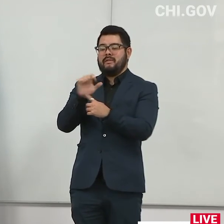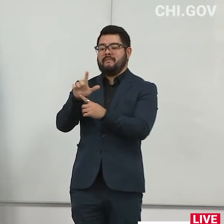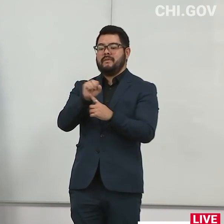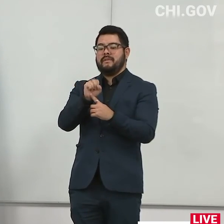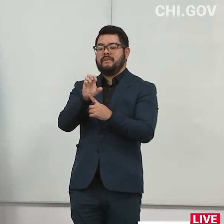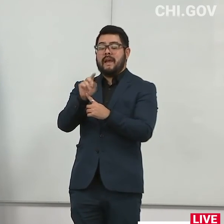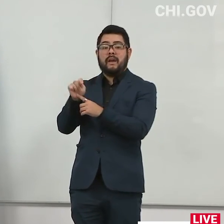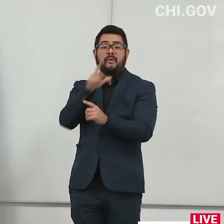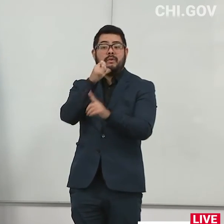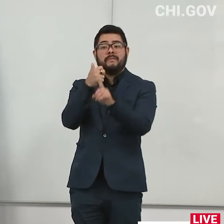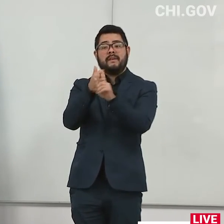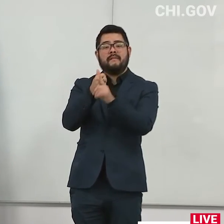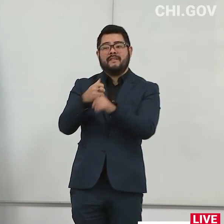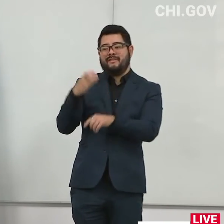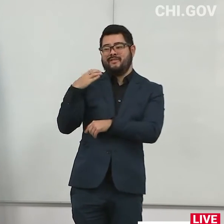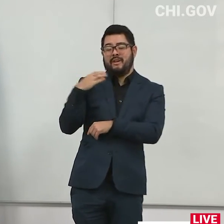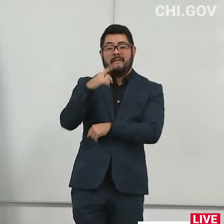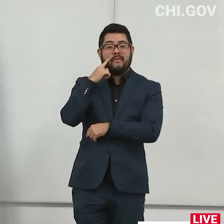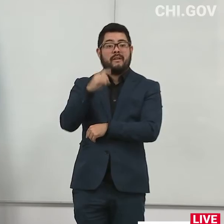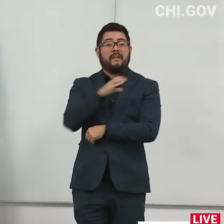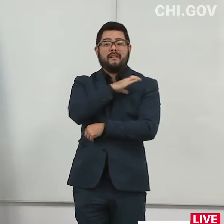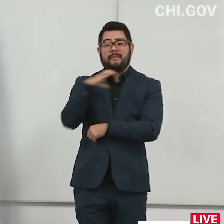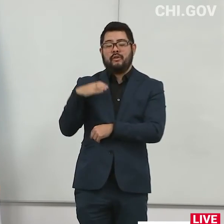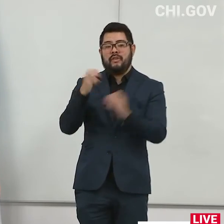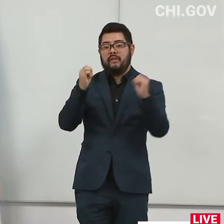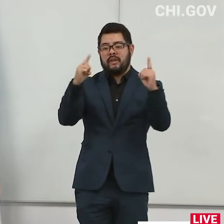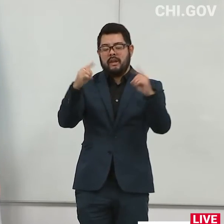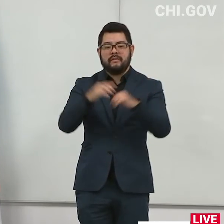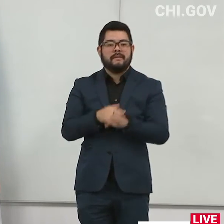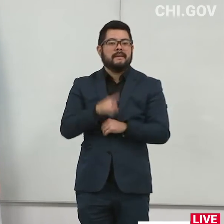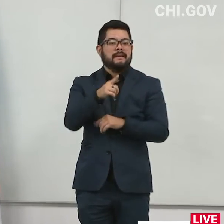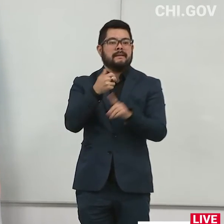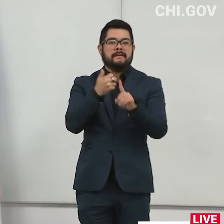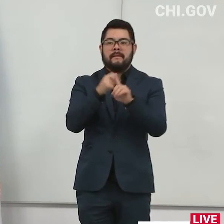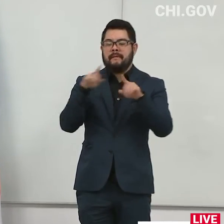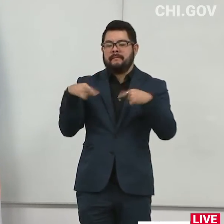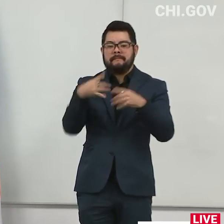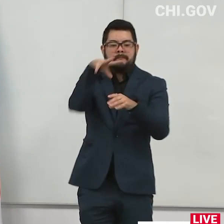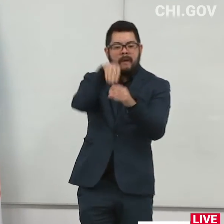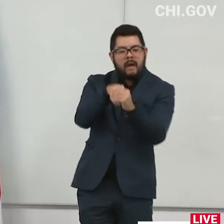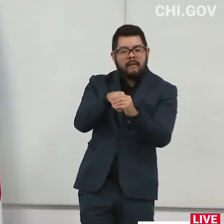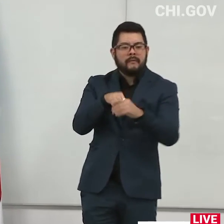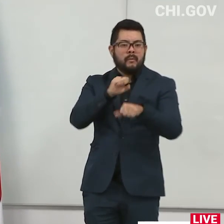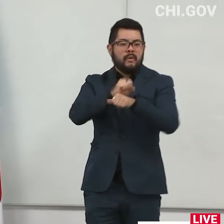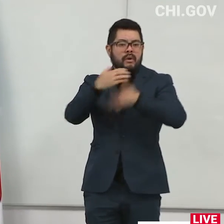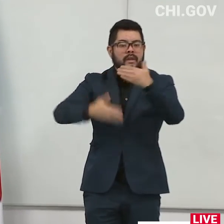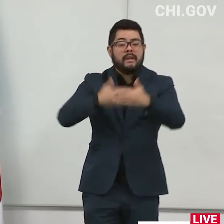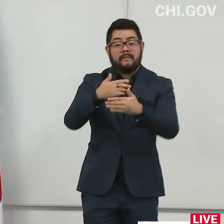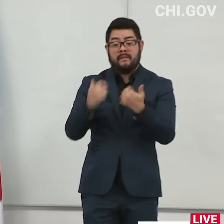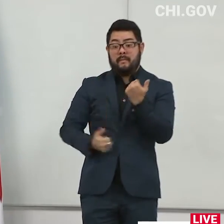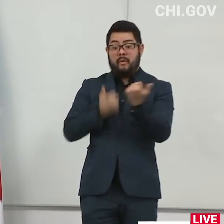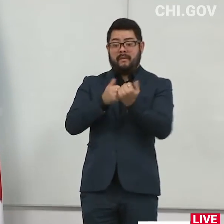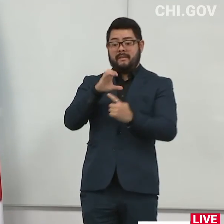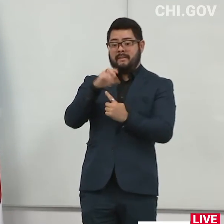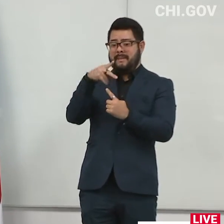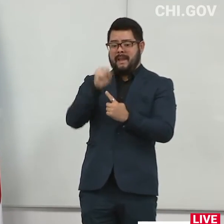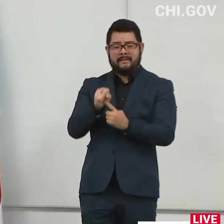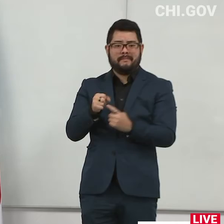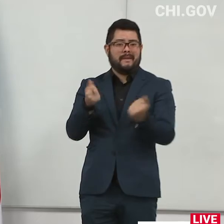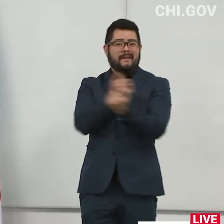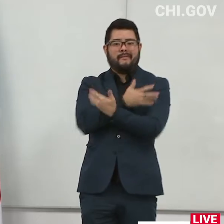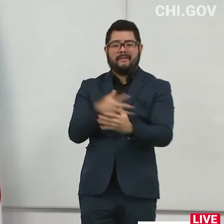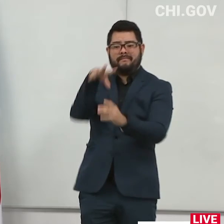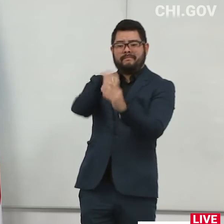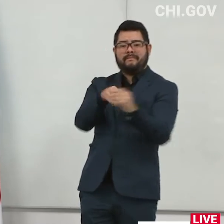Education Committee and has really been a stalwart support for CPS and for everything related to